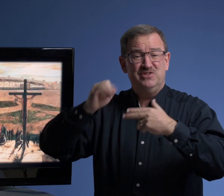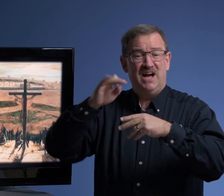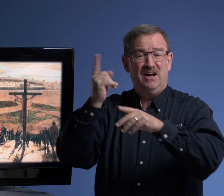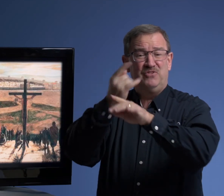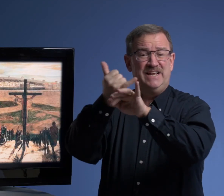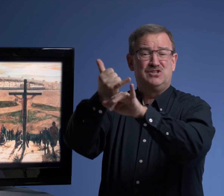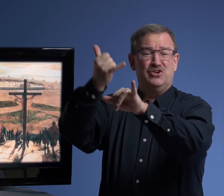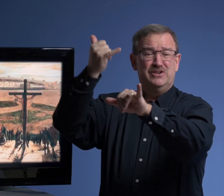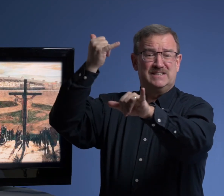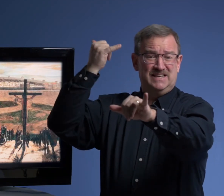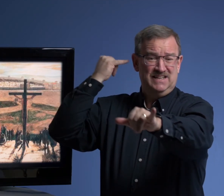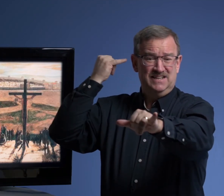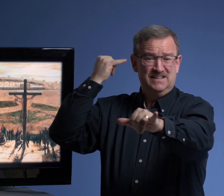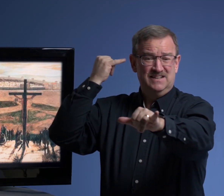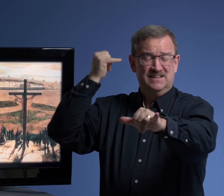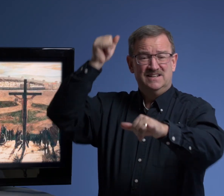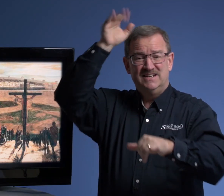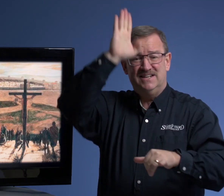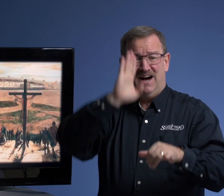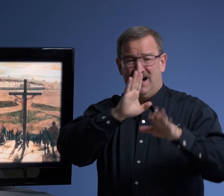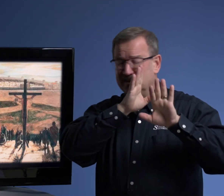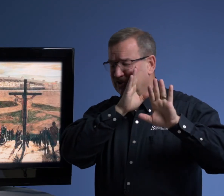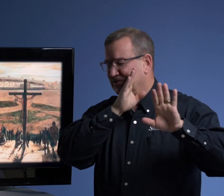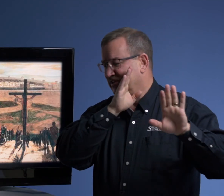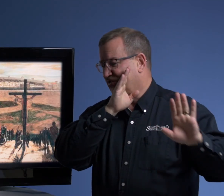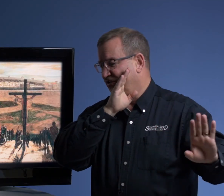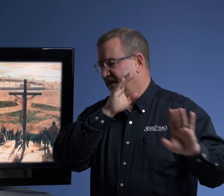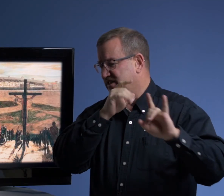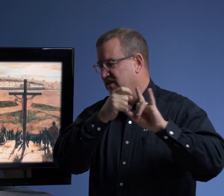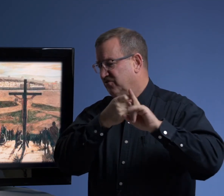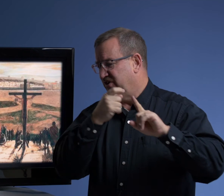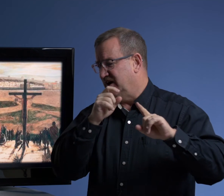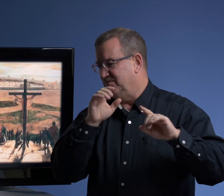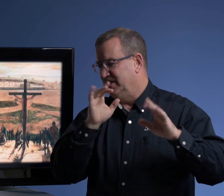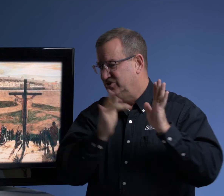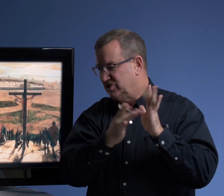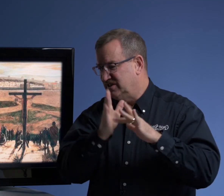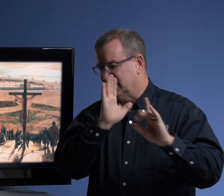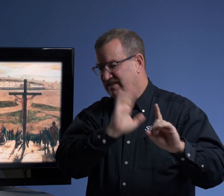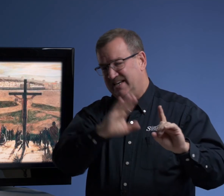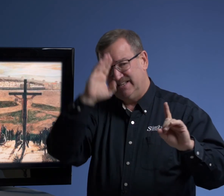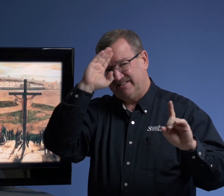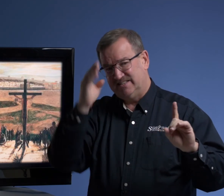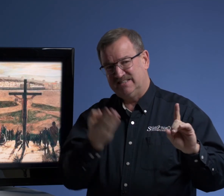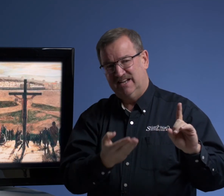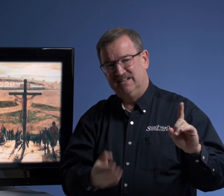of eternity, God turned his face from Jesus, his son.